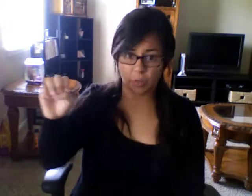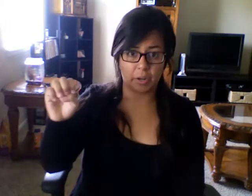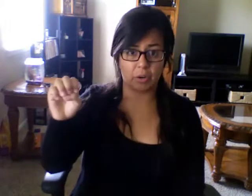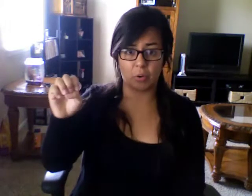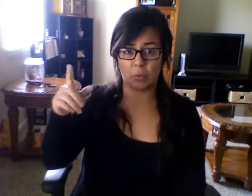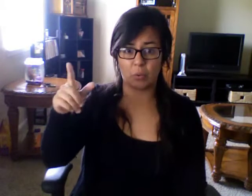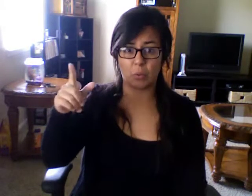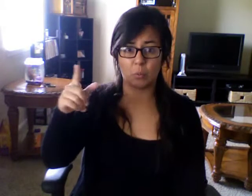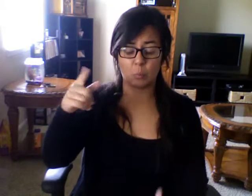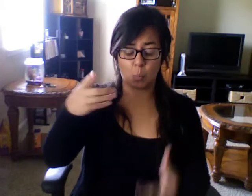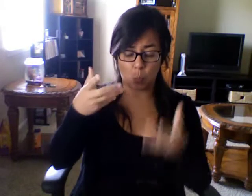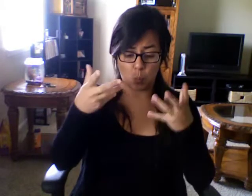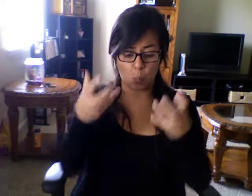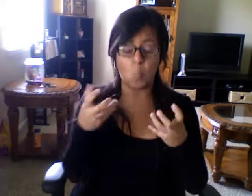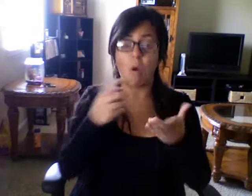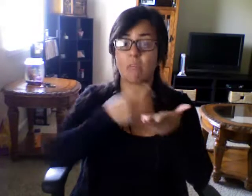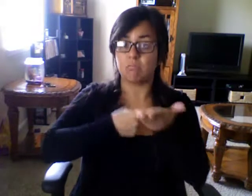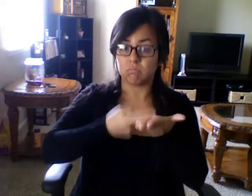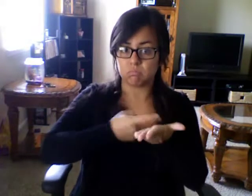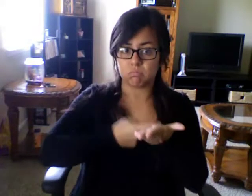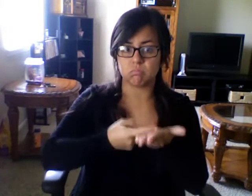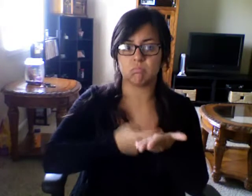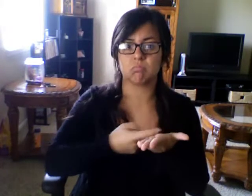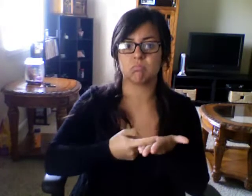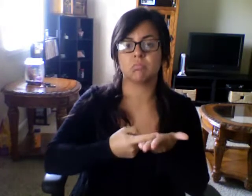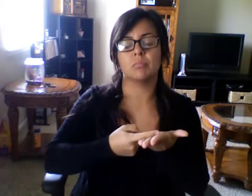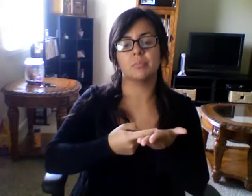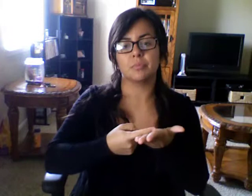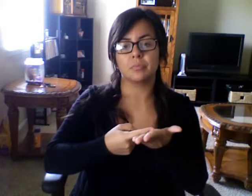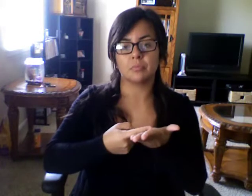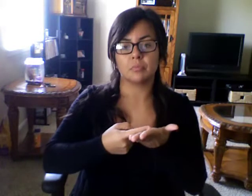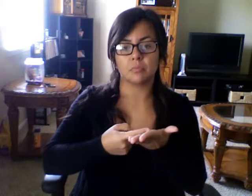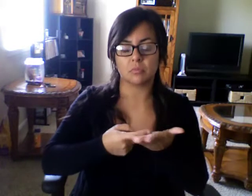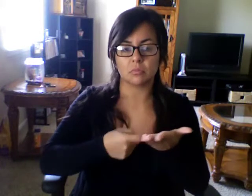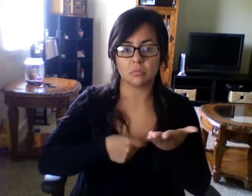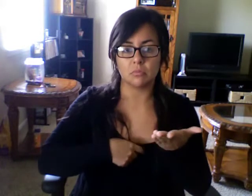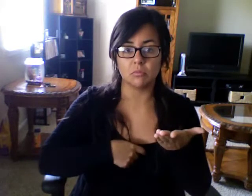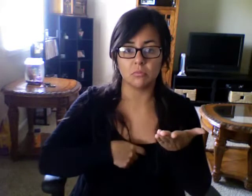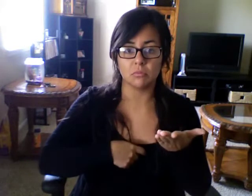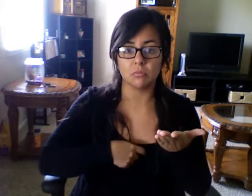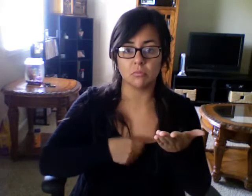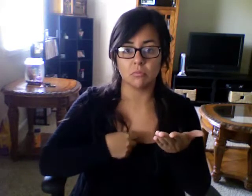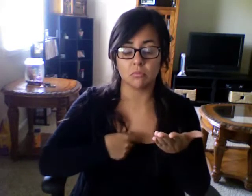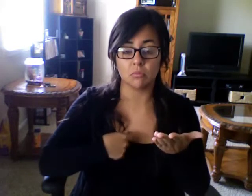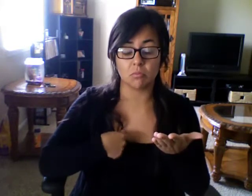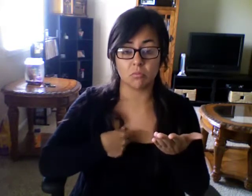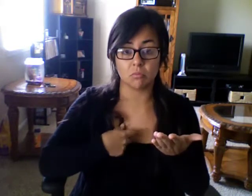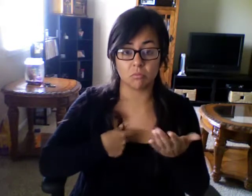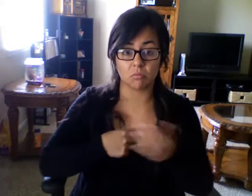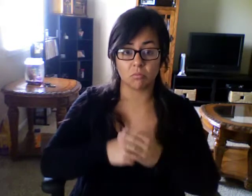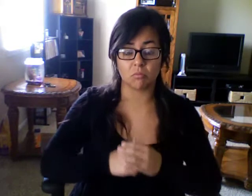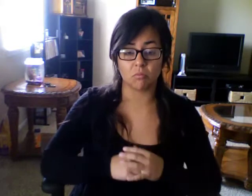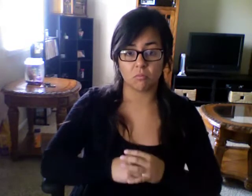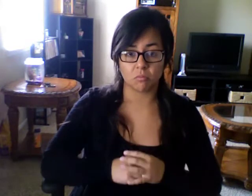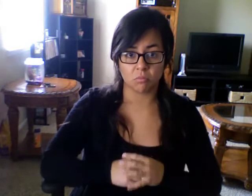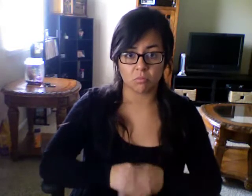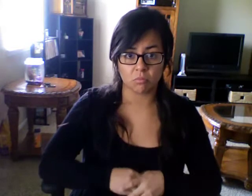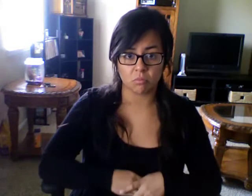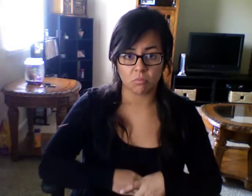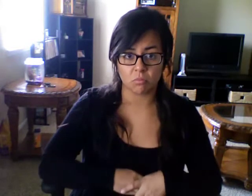undruggable protein target that causes this cancer, called BRD4, and about a molecule developed at my lab at Dana-Farber Cancer Institute